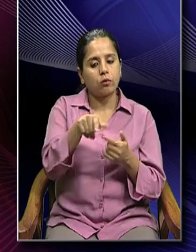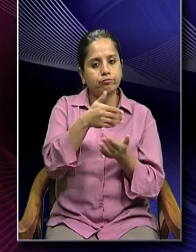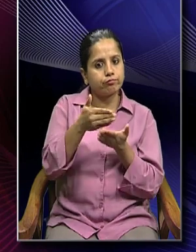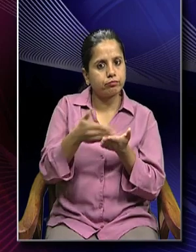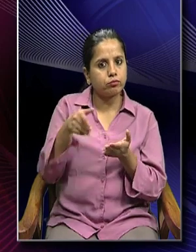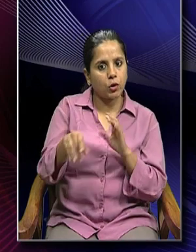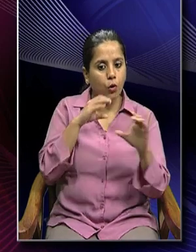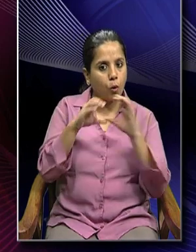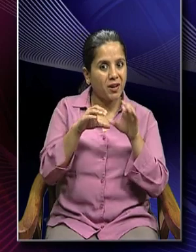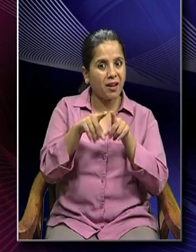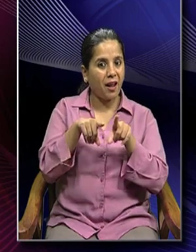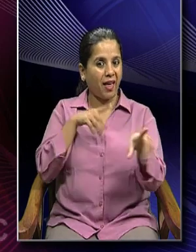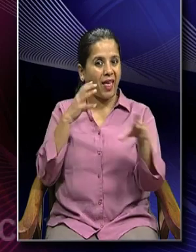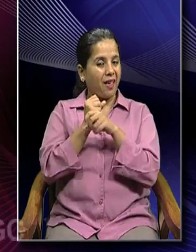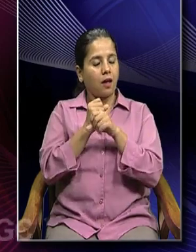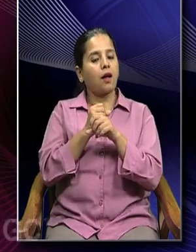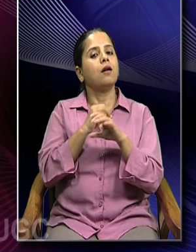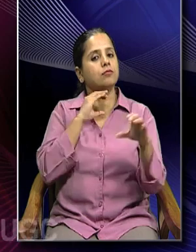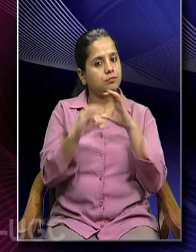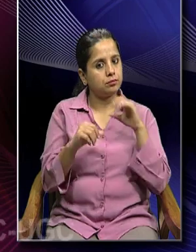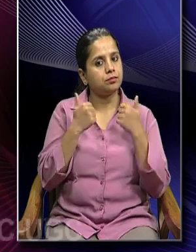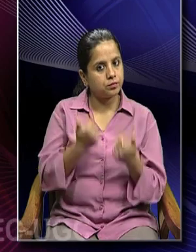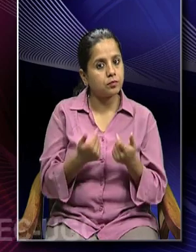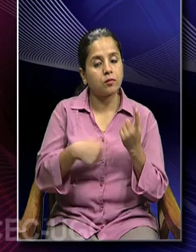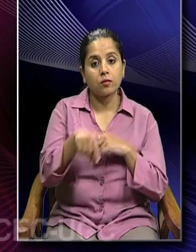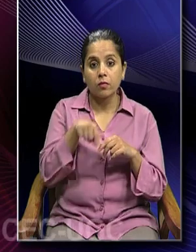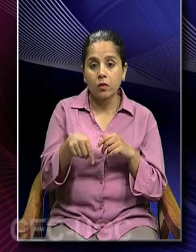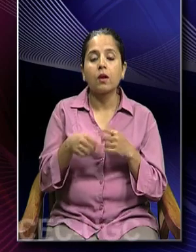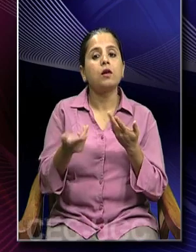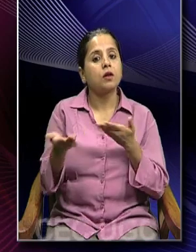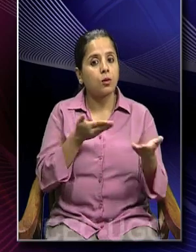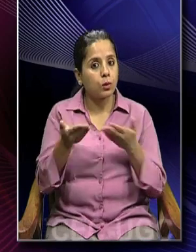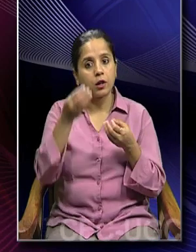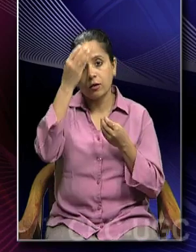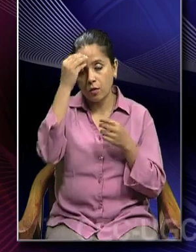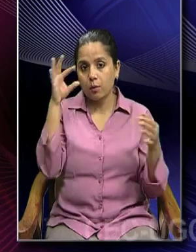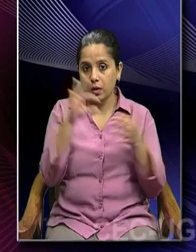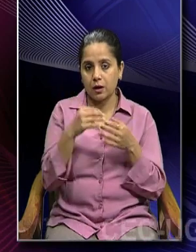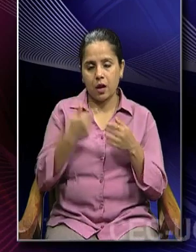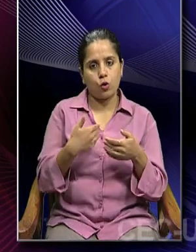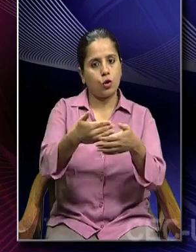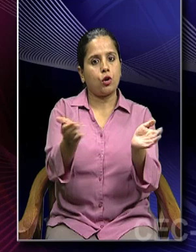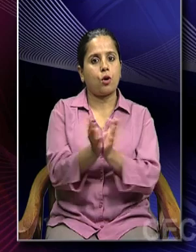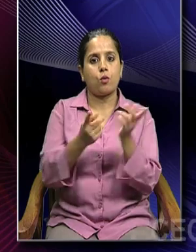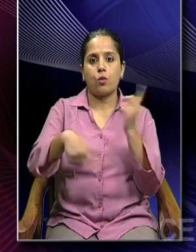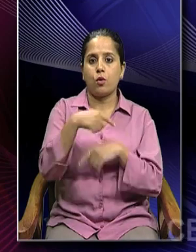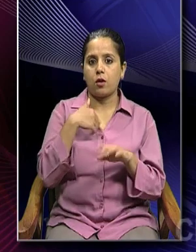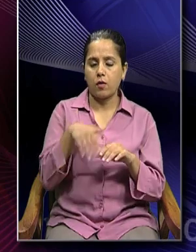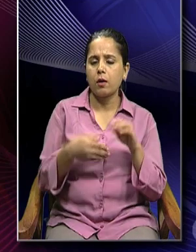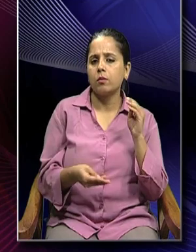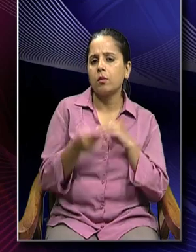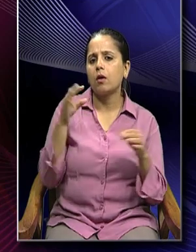that communication gap. Services and information based community. So, now we belong to a community which is more